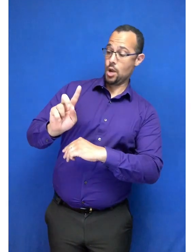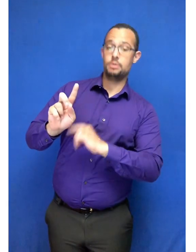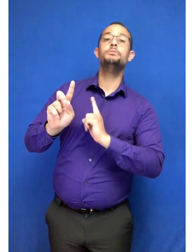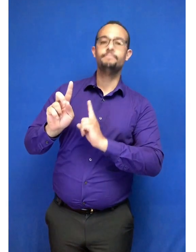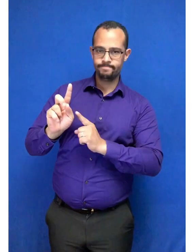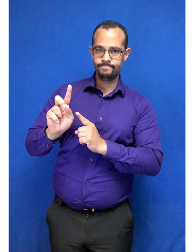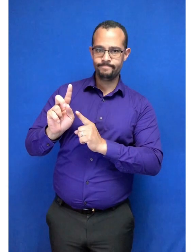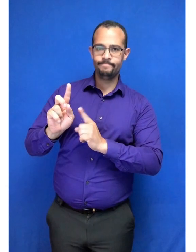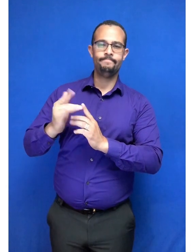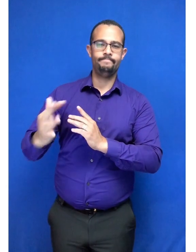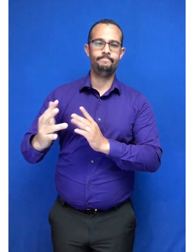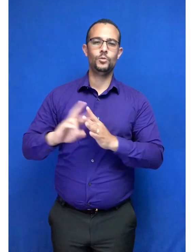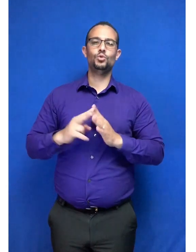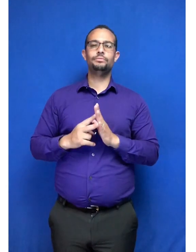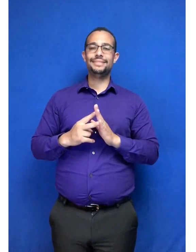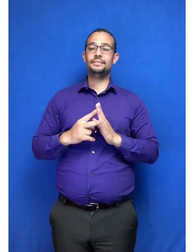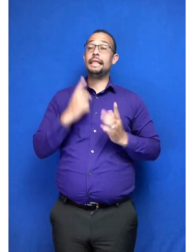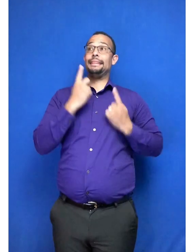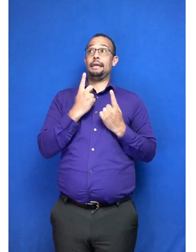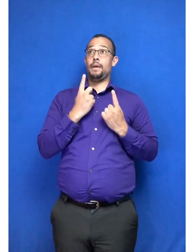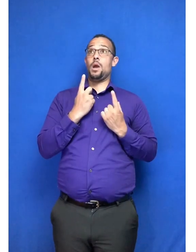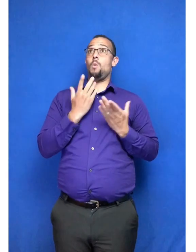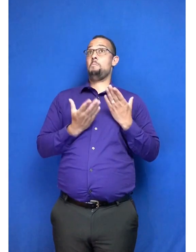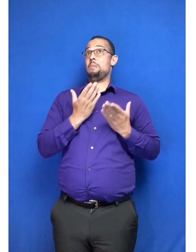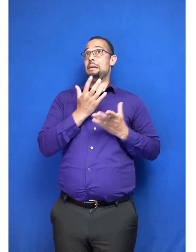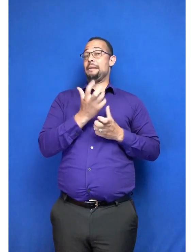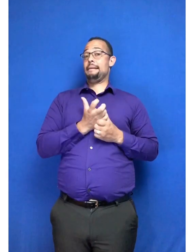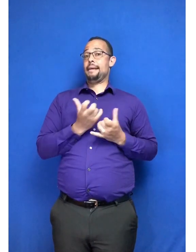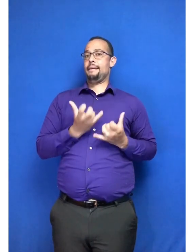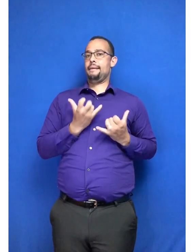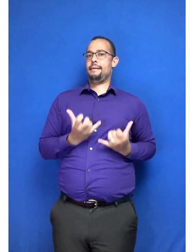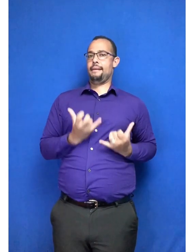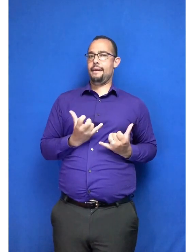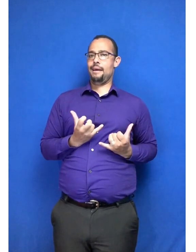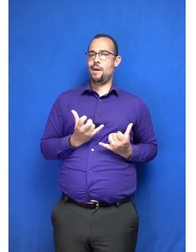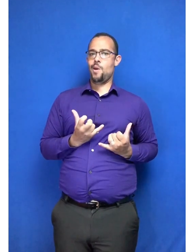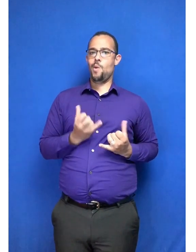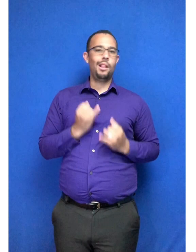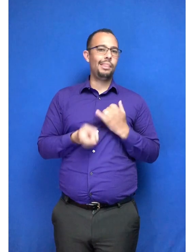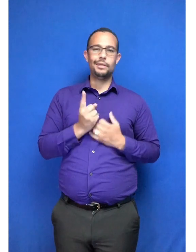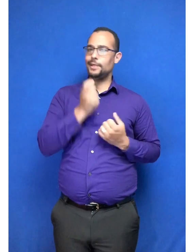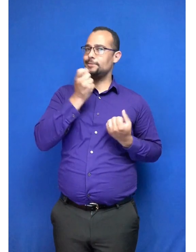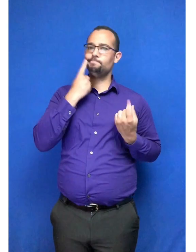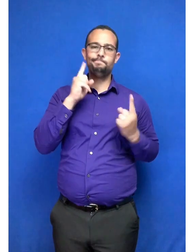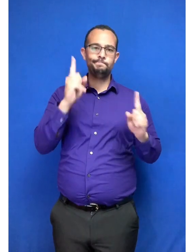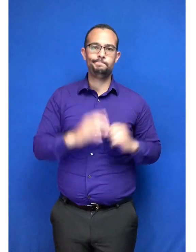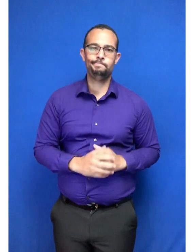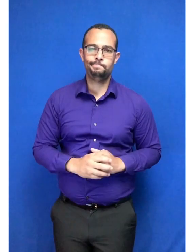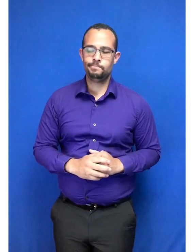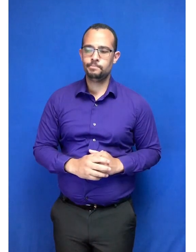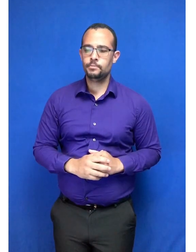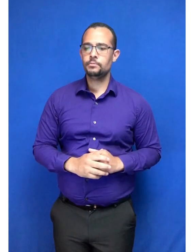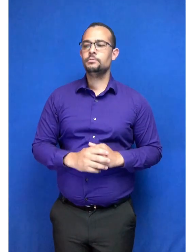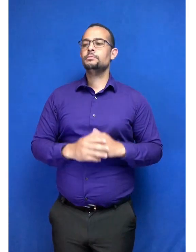flooding is the leading cause of damage from tropical storms. So that's something worth taking note of in hurricane